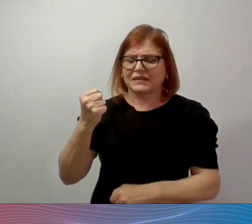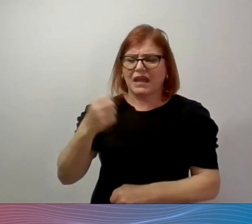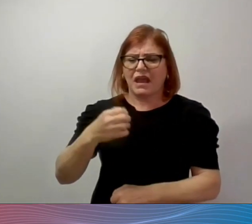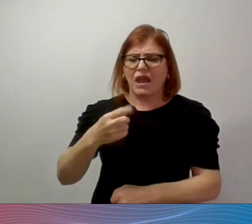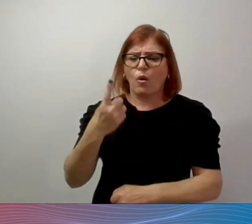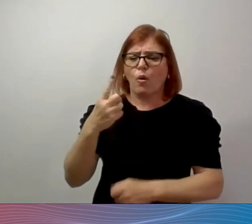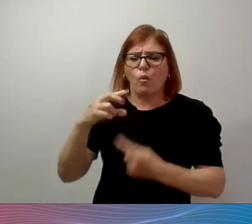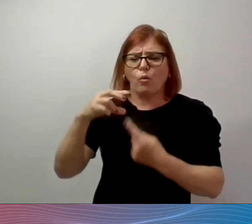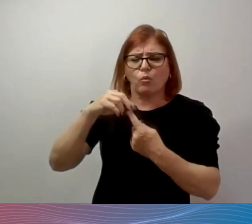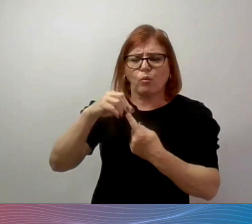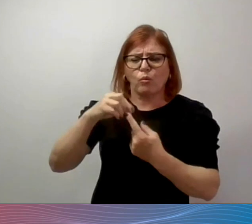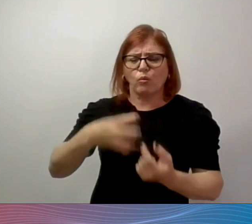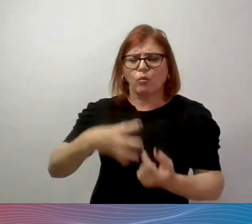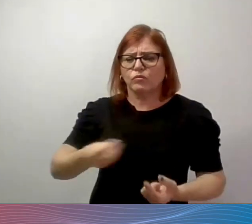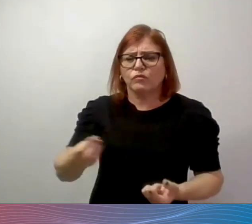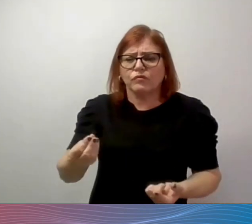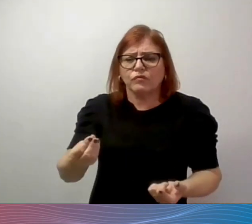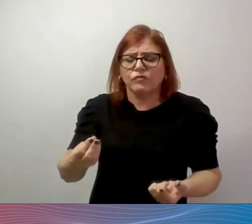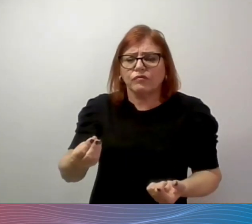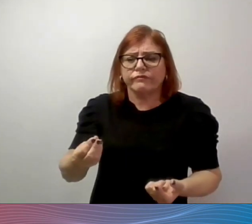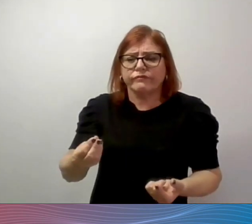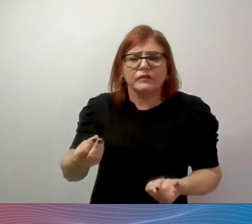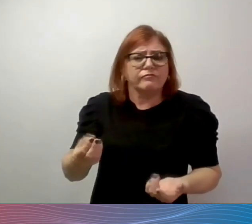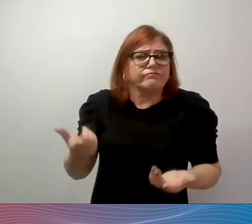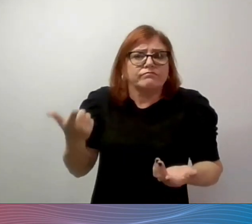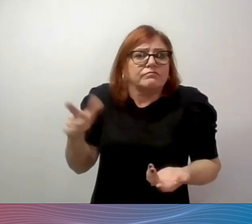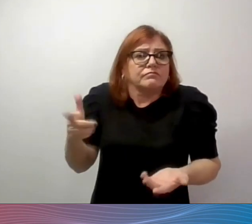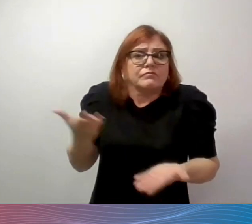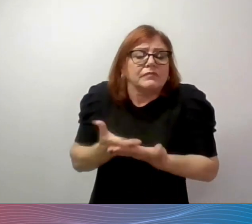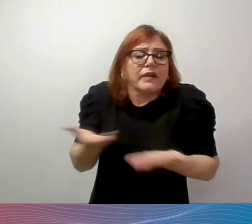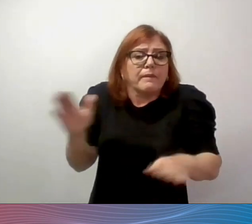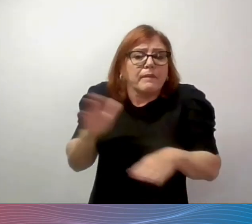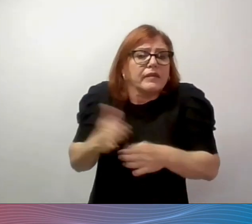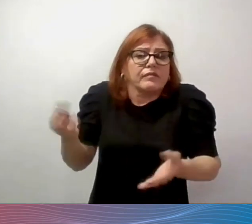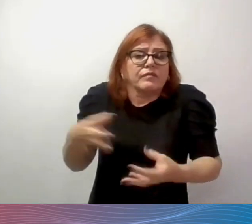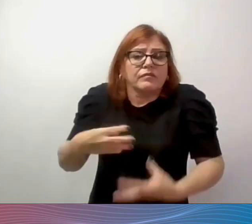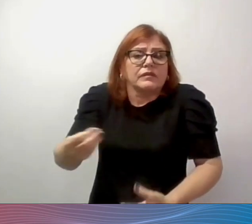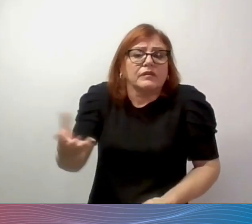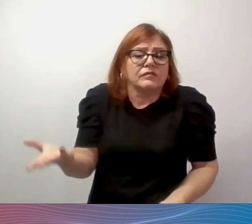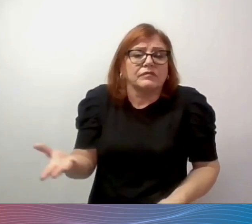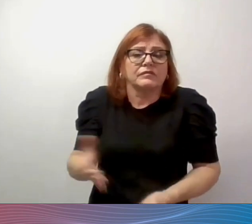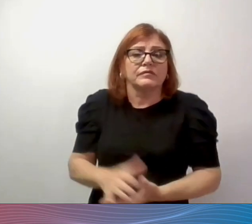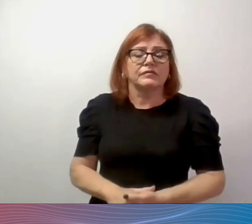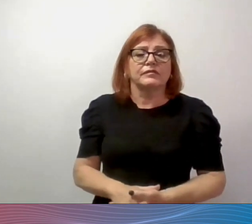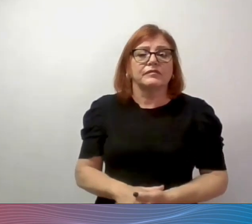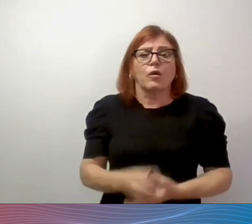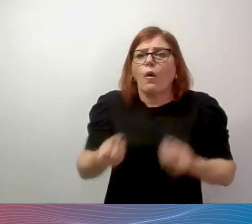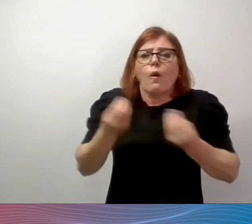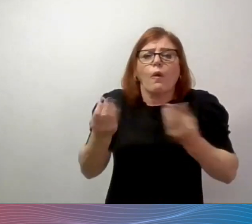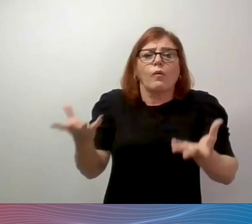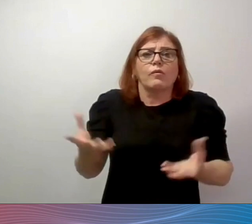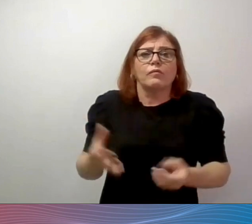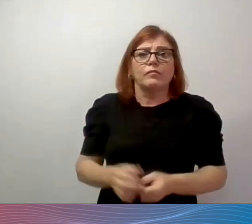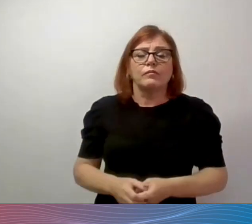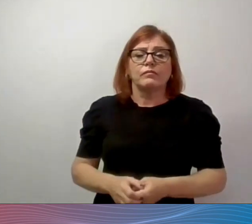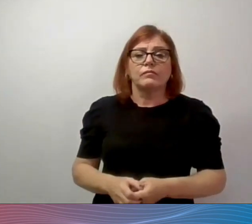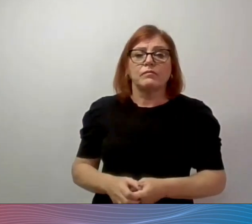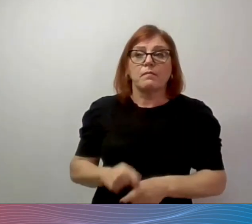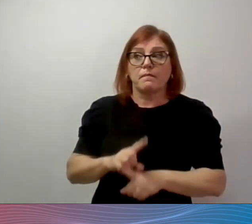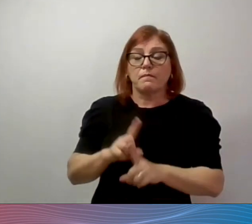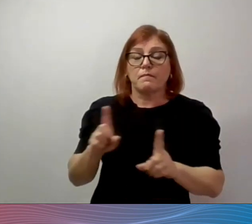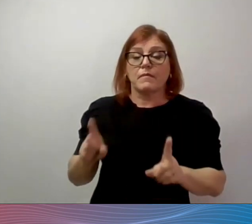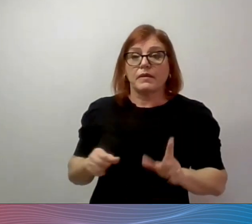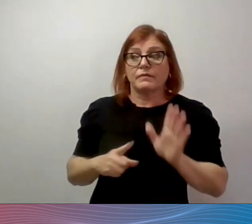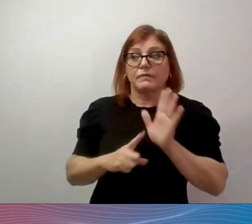him, if you kill your only son, you will no longer have any son. É para mostrar que Deus sacrificou o seu